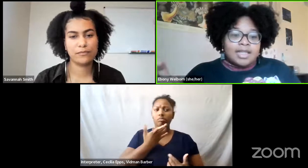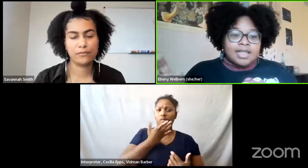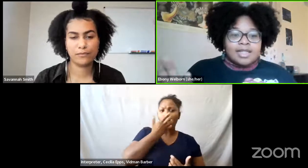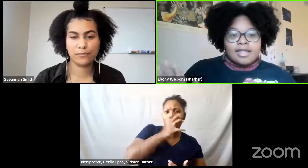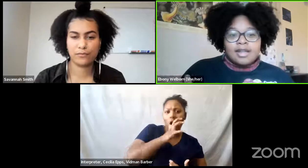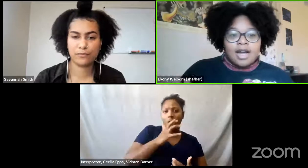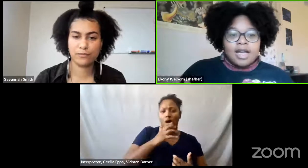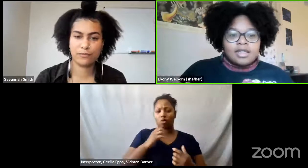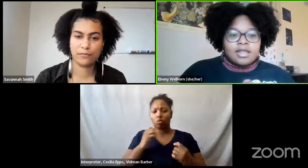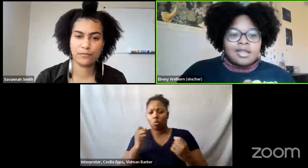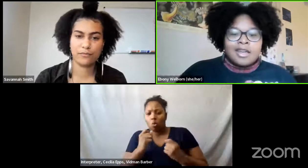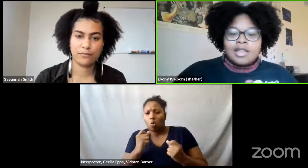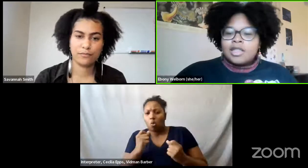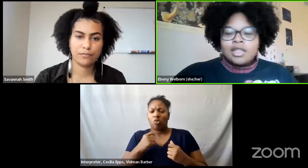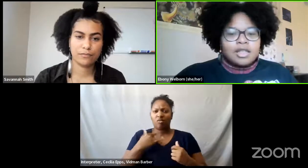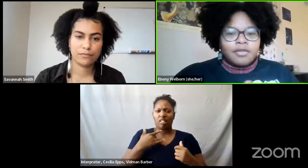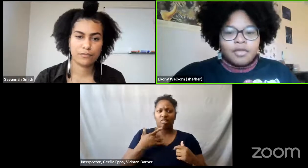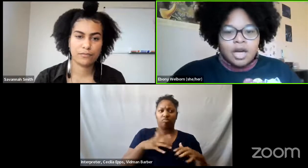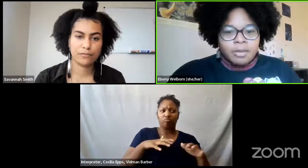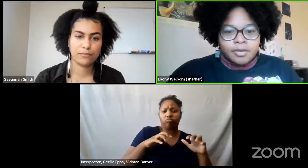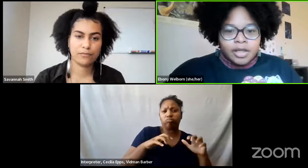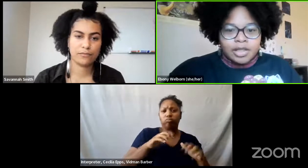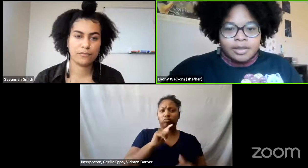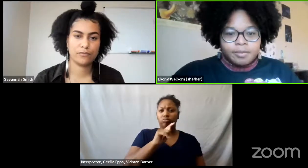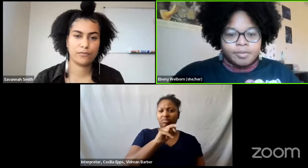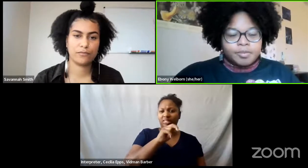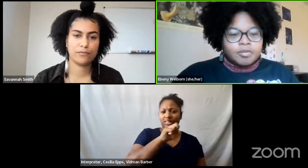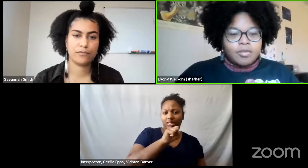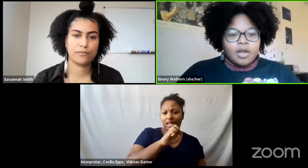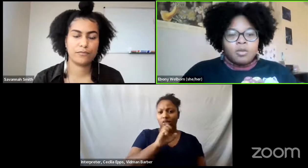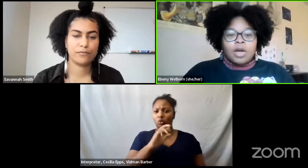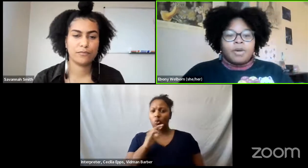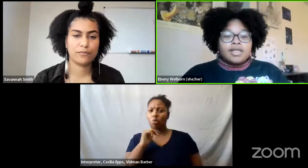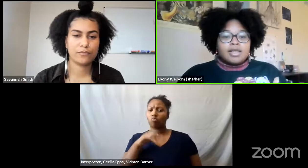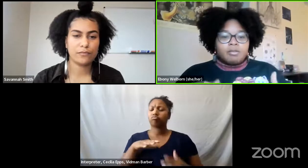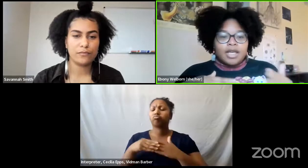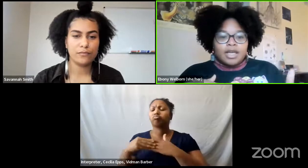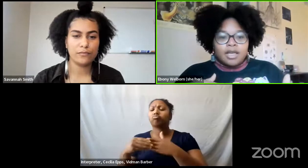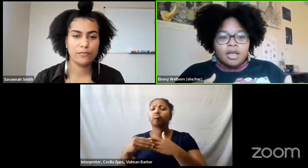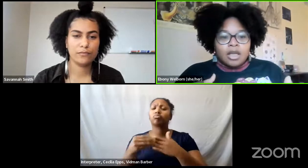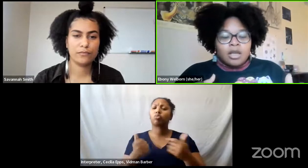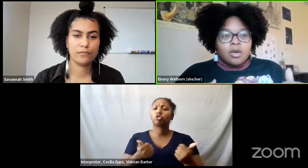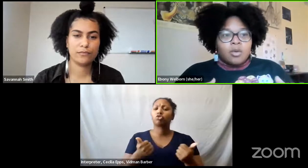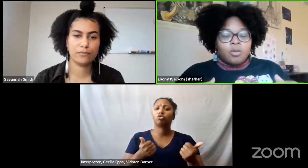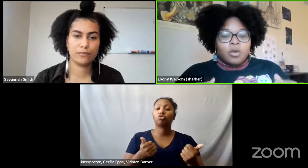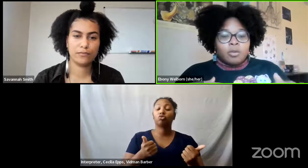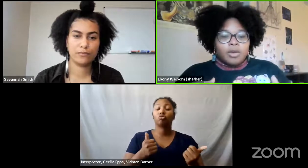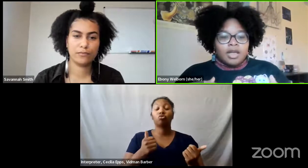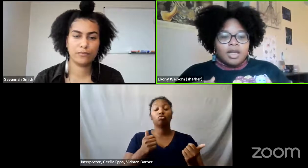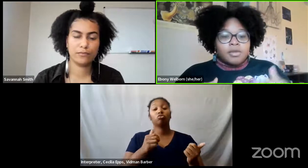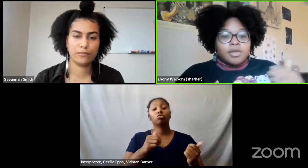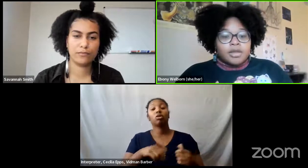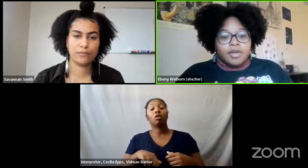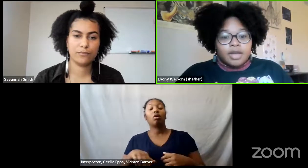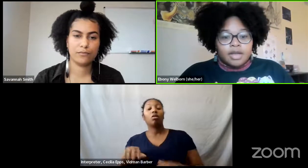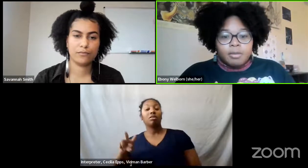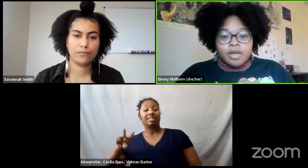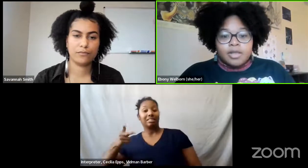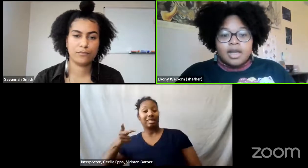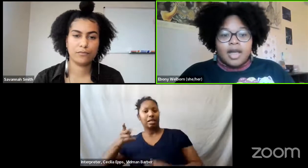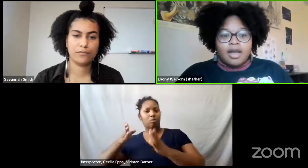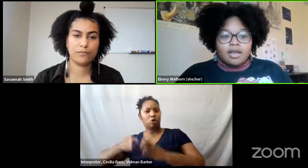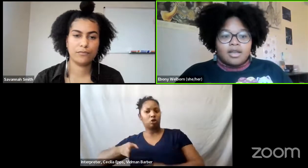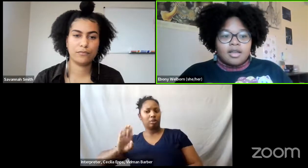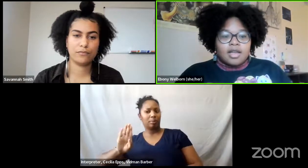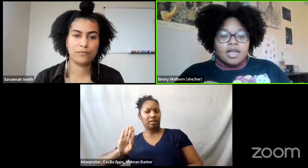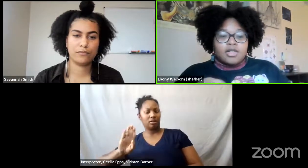in some places? Is it not? Just a level of observation. While person B will be observing